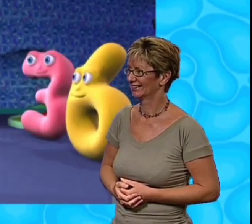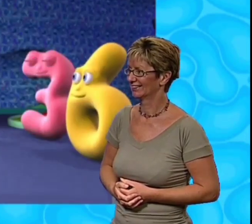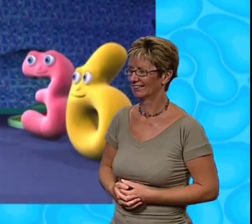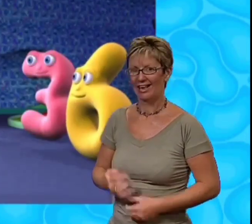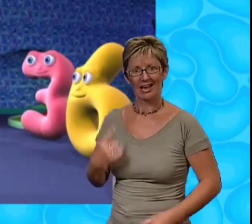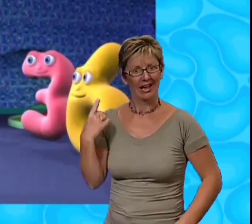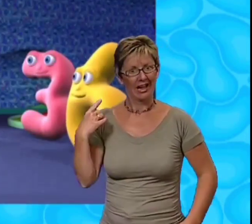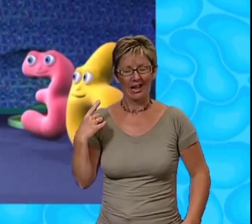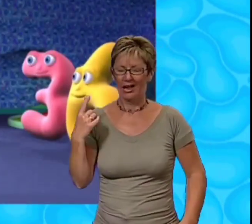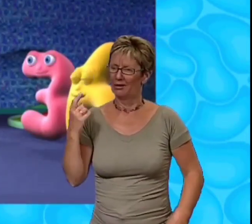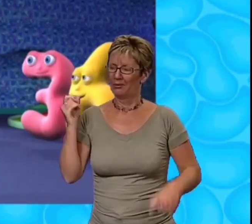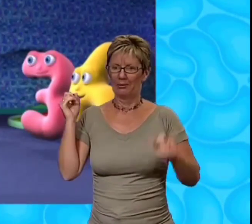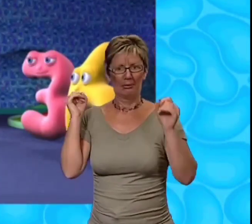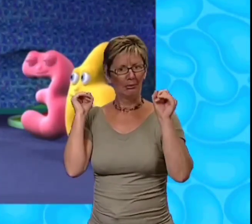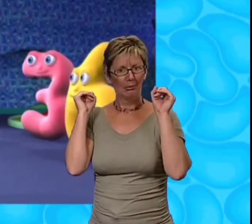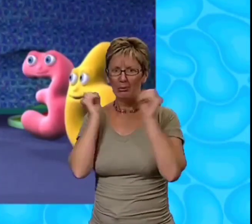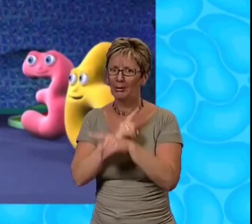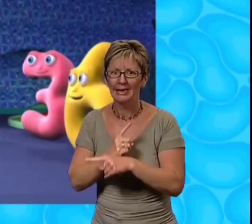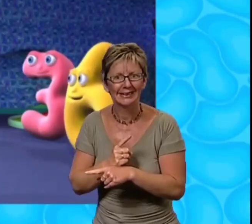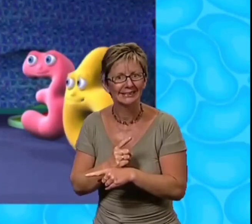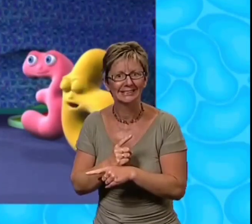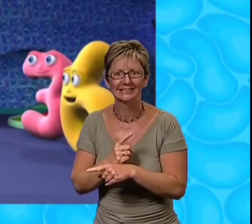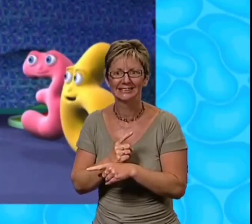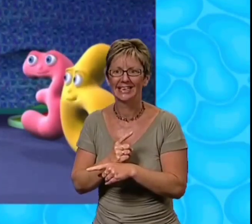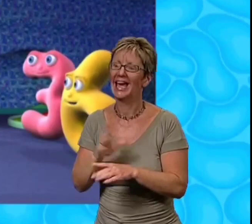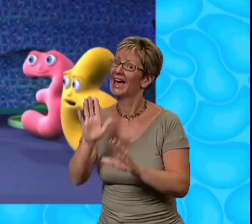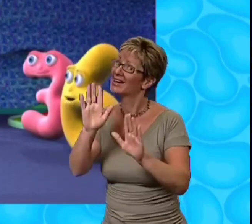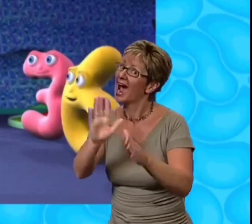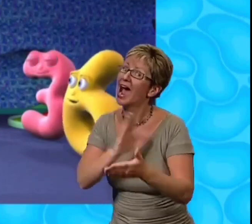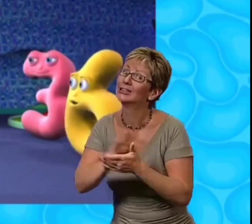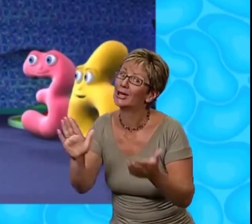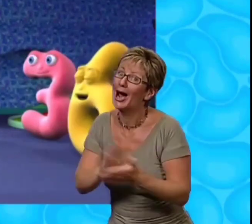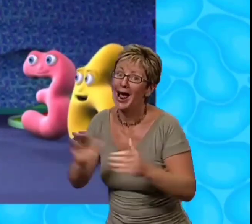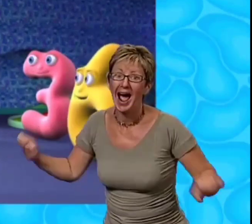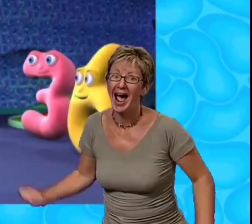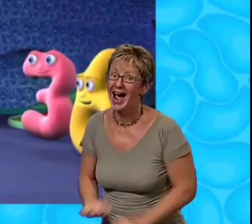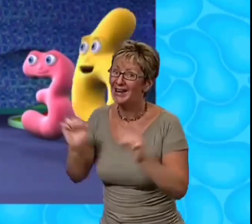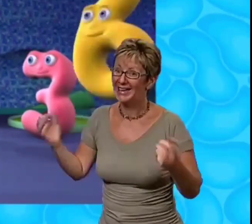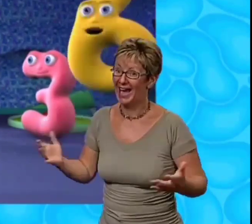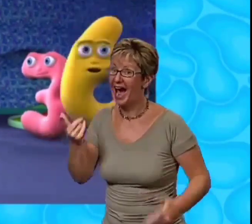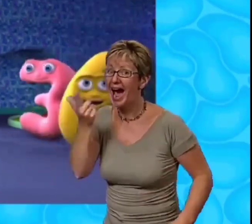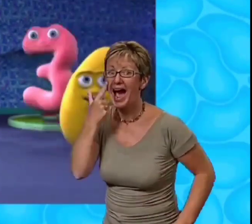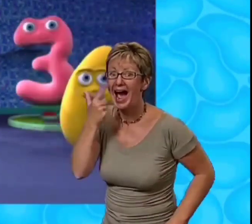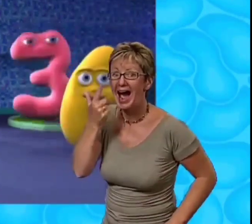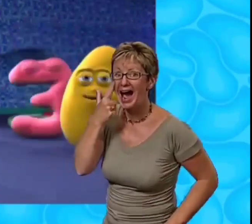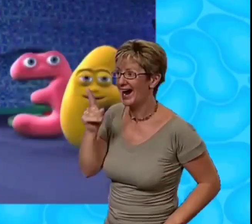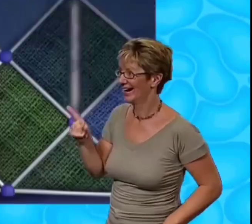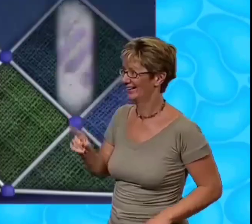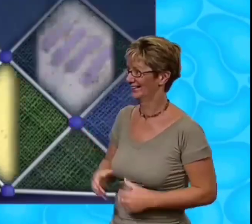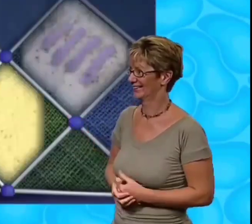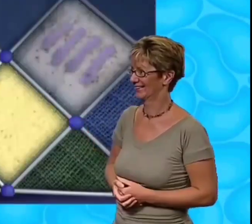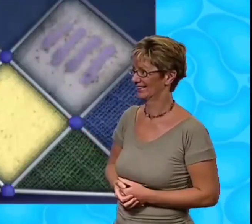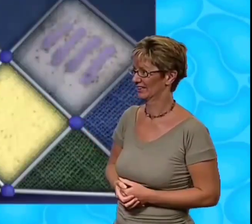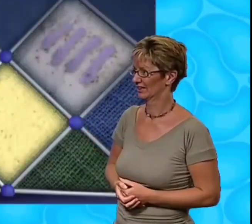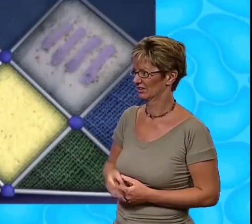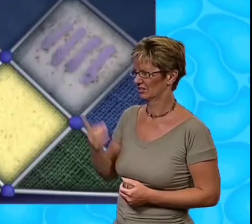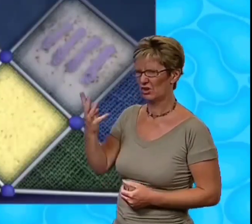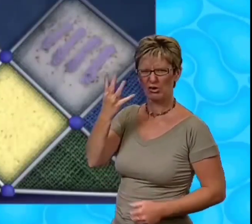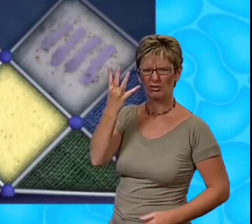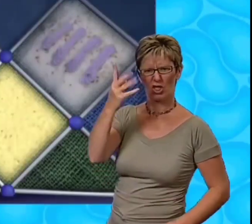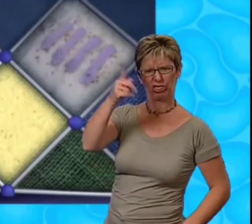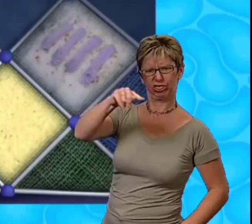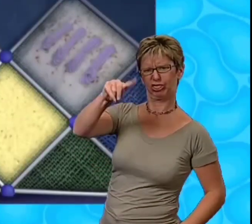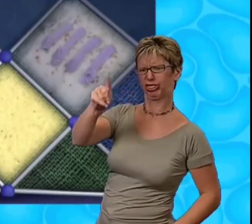four! That was very weird. But everything got sorted. Have a look. All